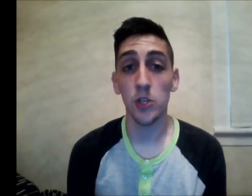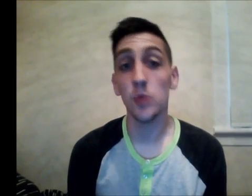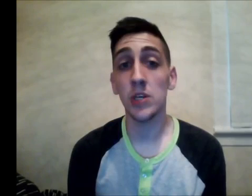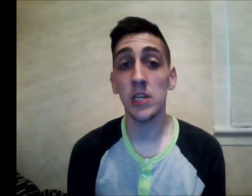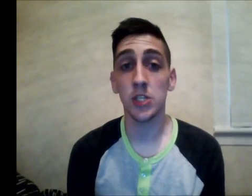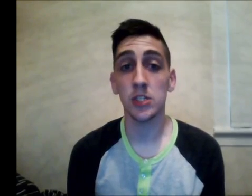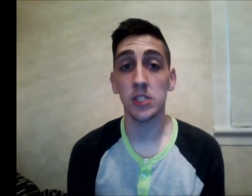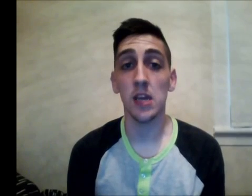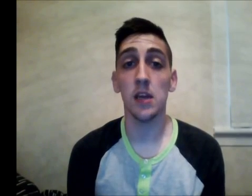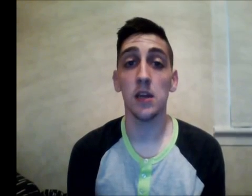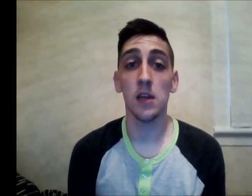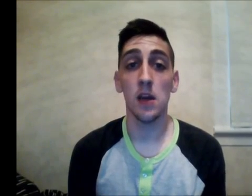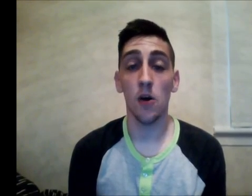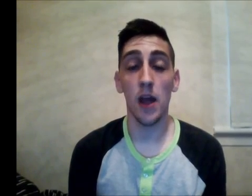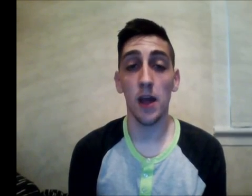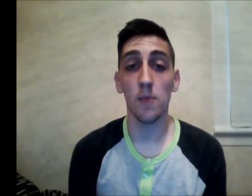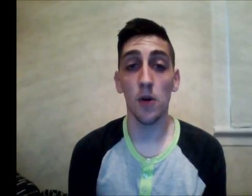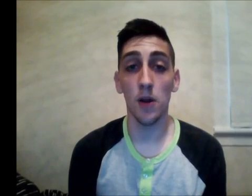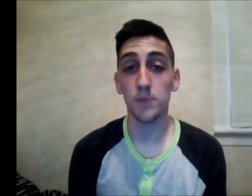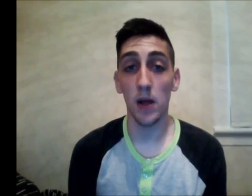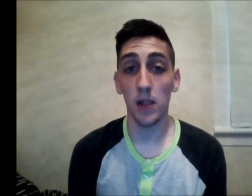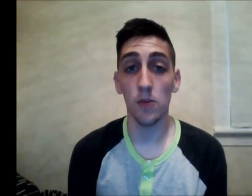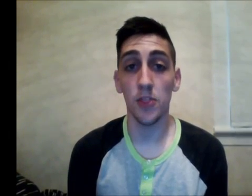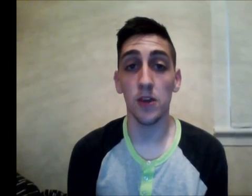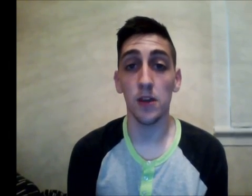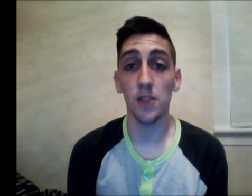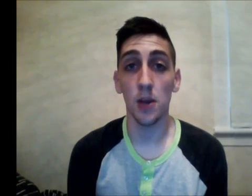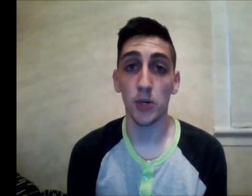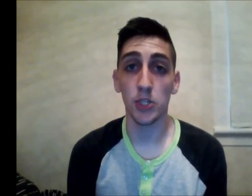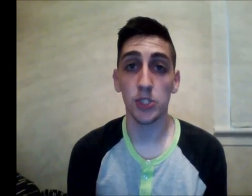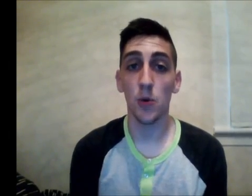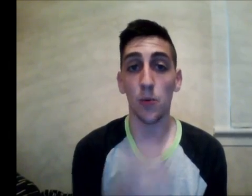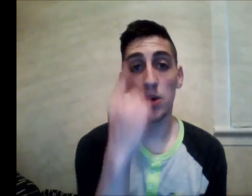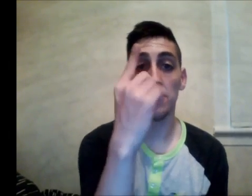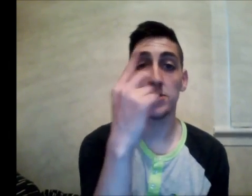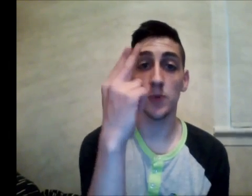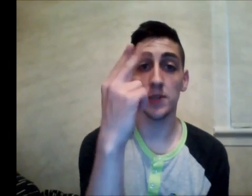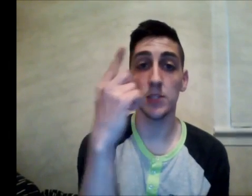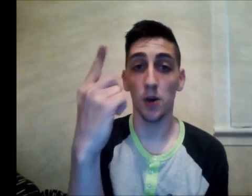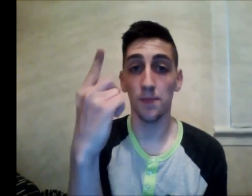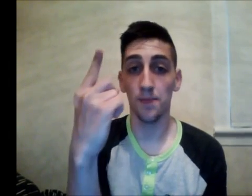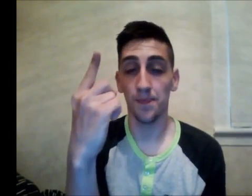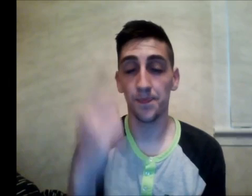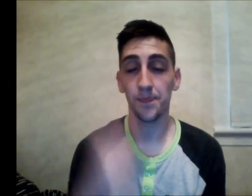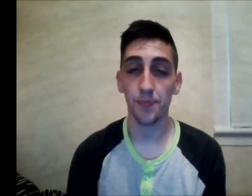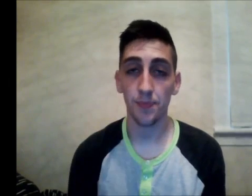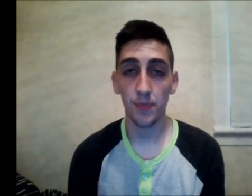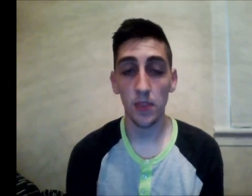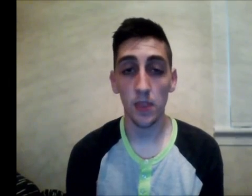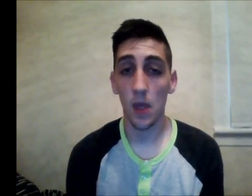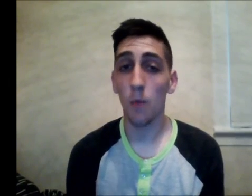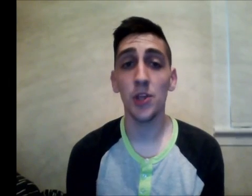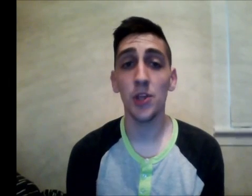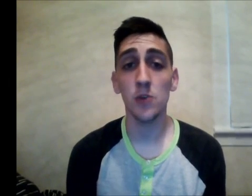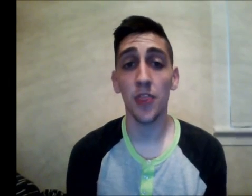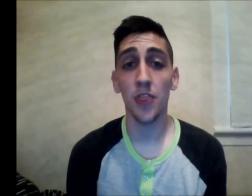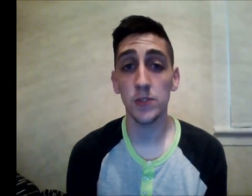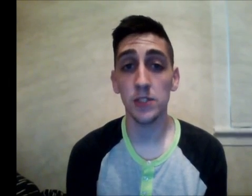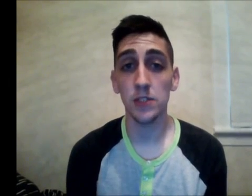would need to say, spell out the numbers, 121. When you get to 1,000,